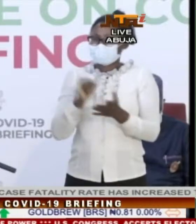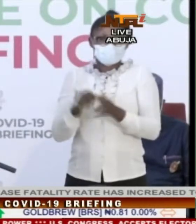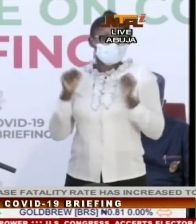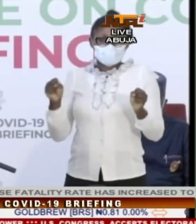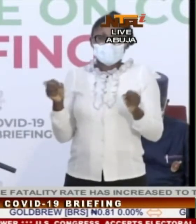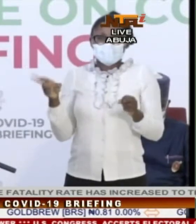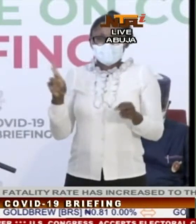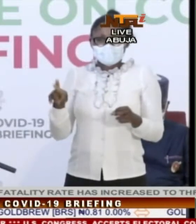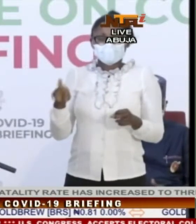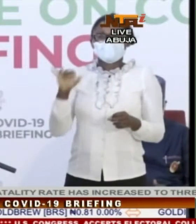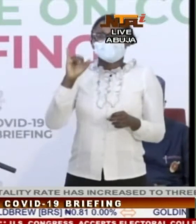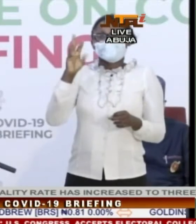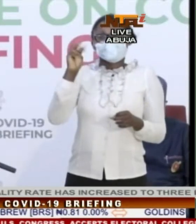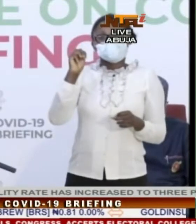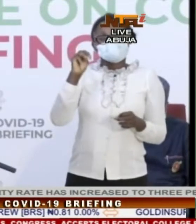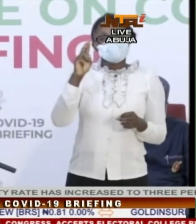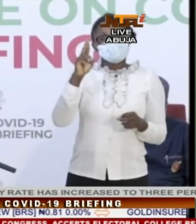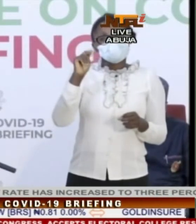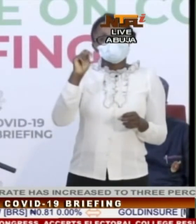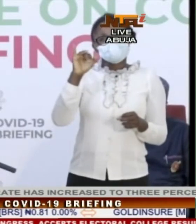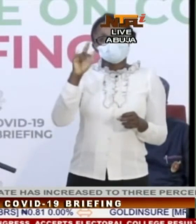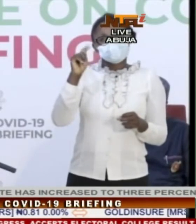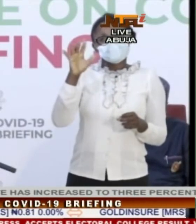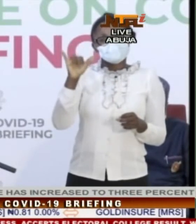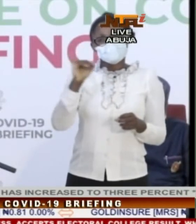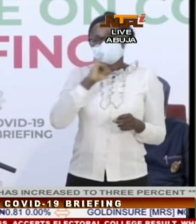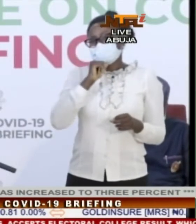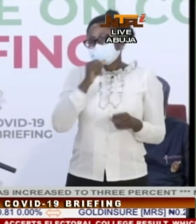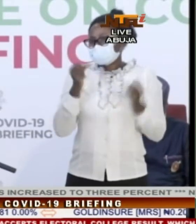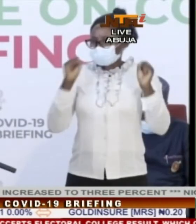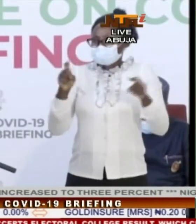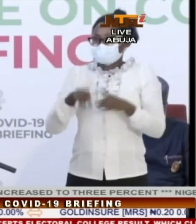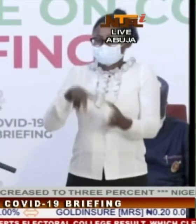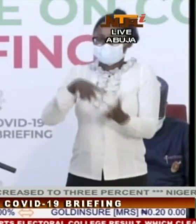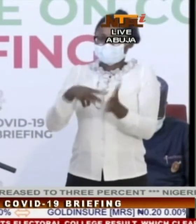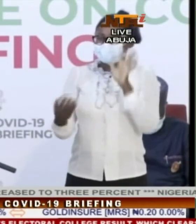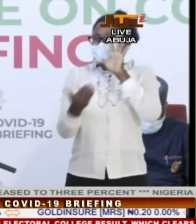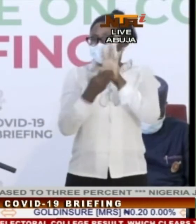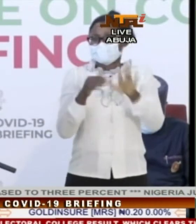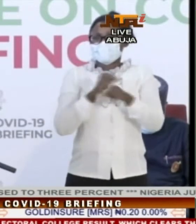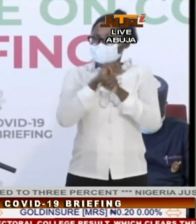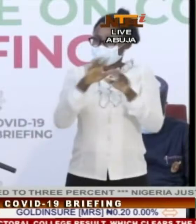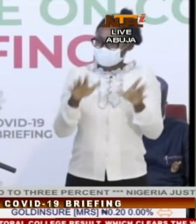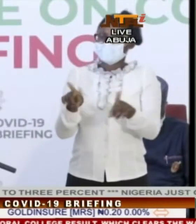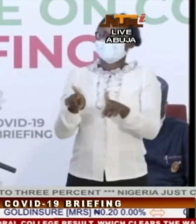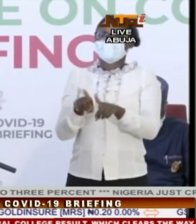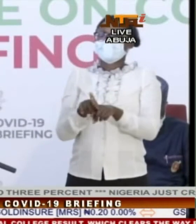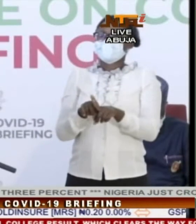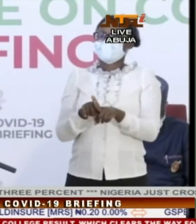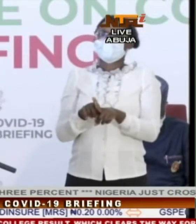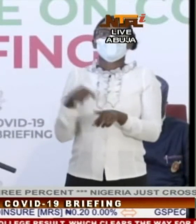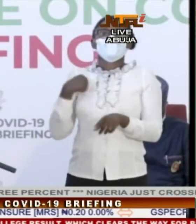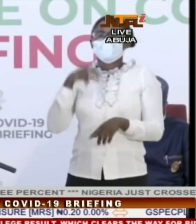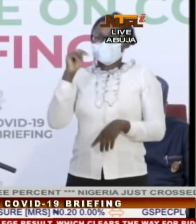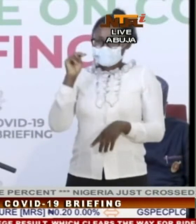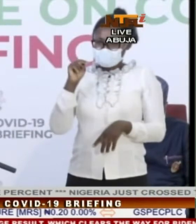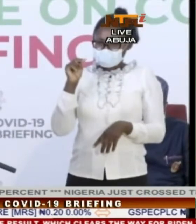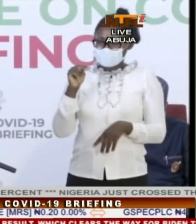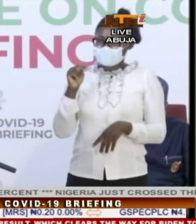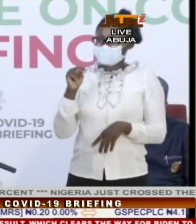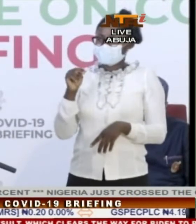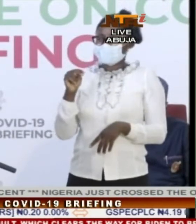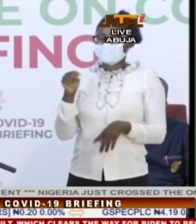not that strong to be able to withstand the virus, sorry. So, I think we need, as